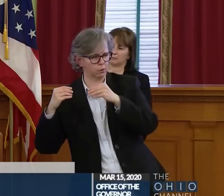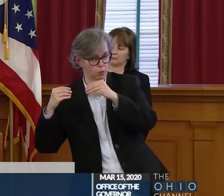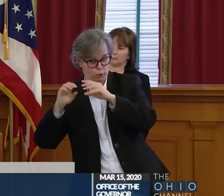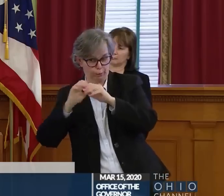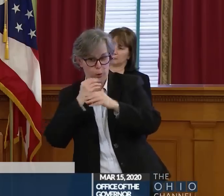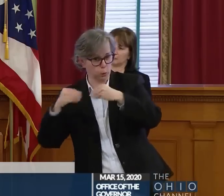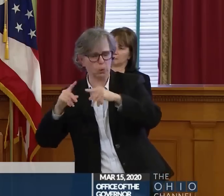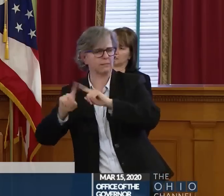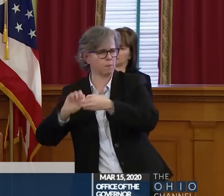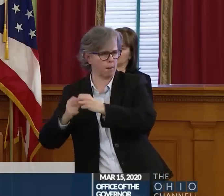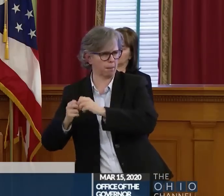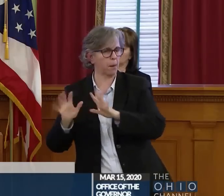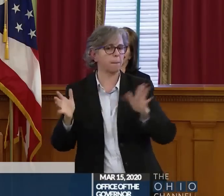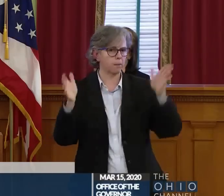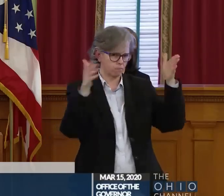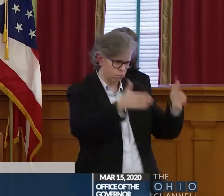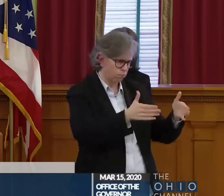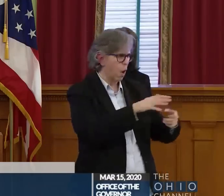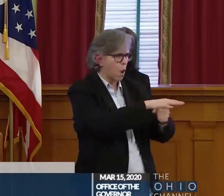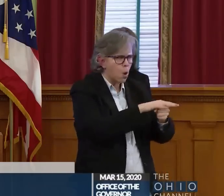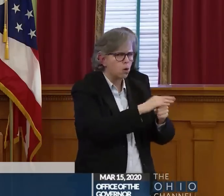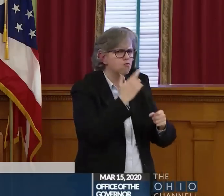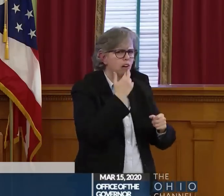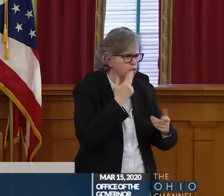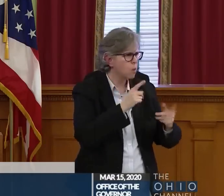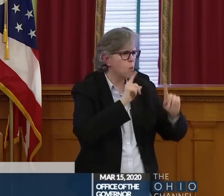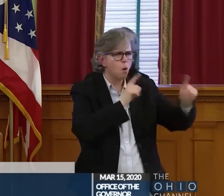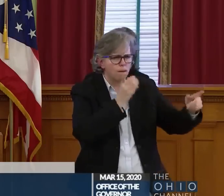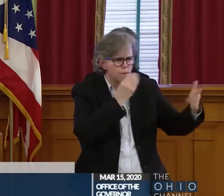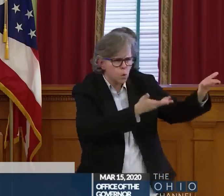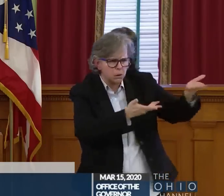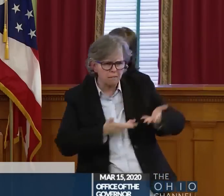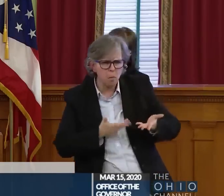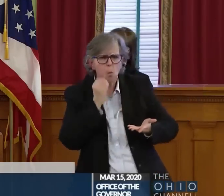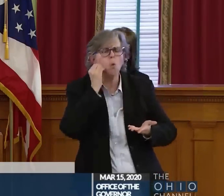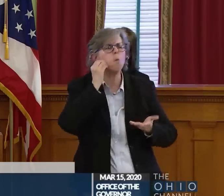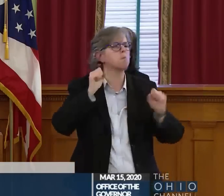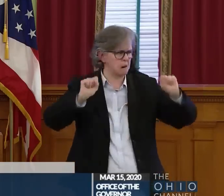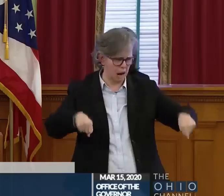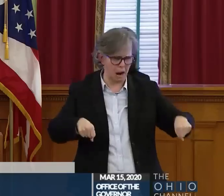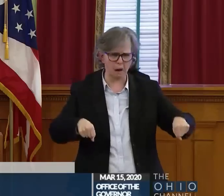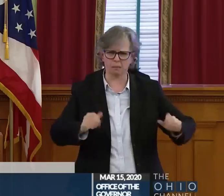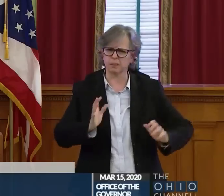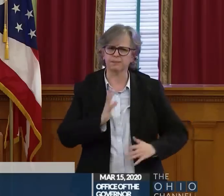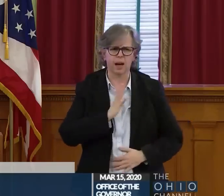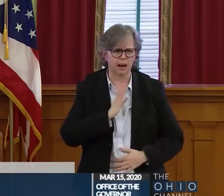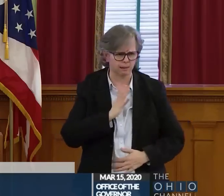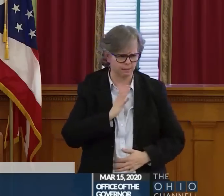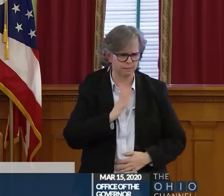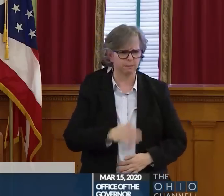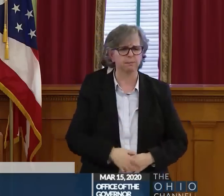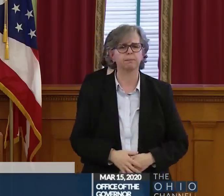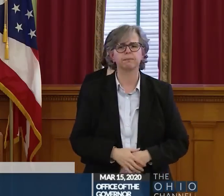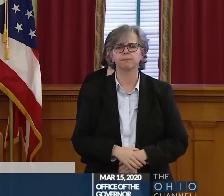local restaurants for food and delivery services, carry out food delivery services.